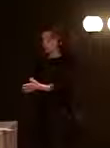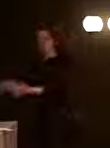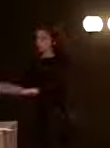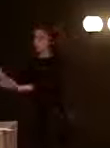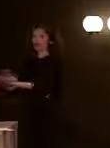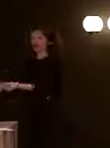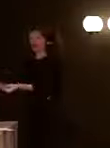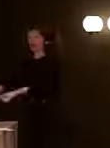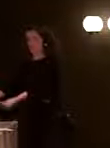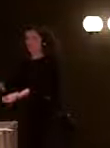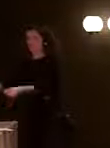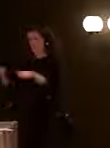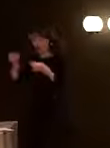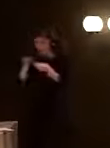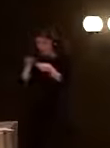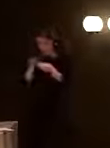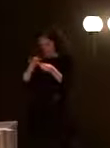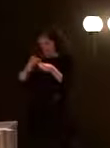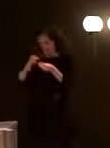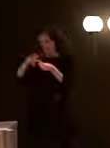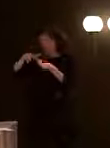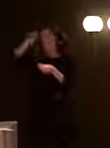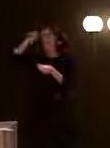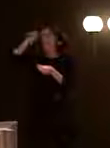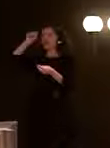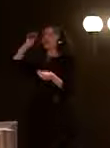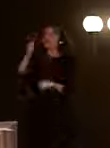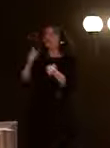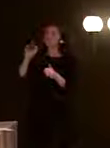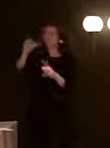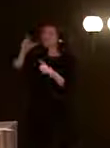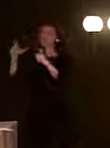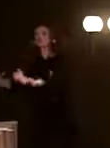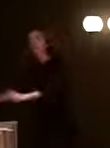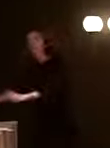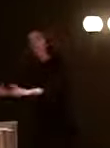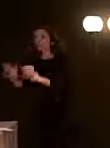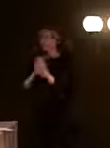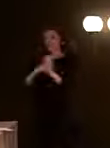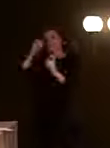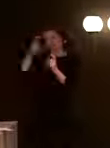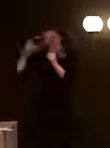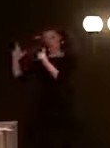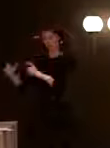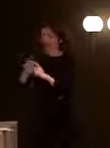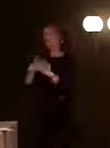it can be a photo. And then you would ask them not only to visit those places, but